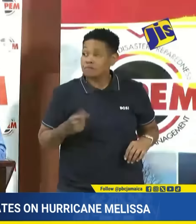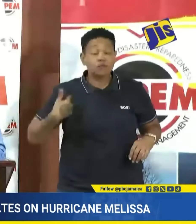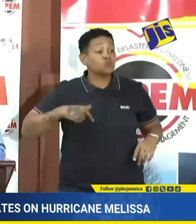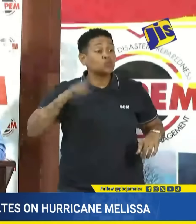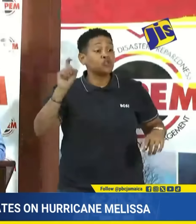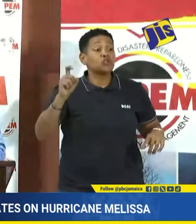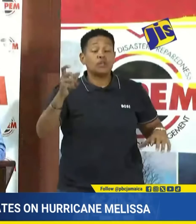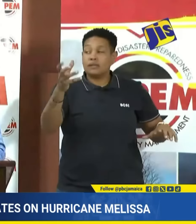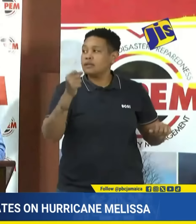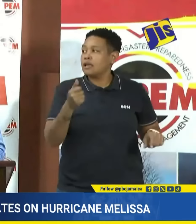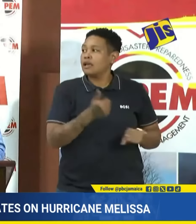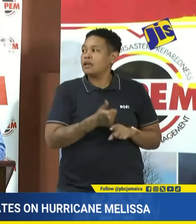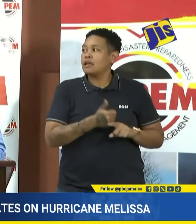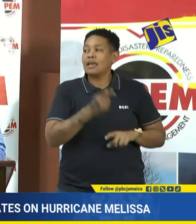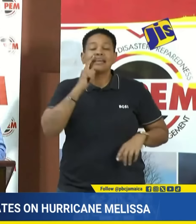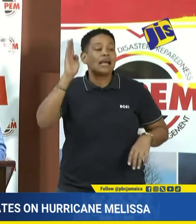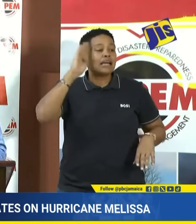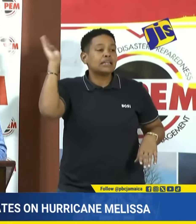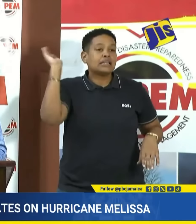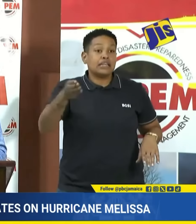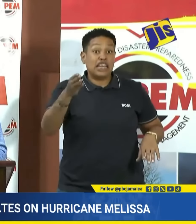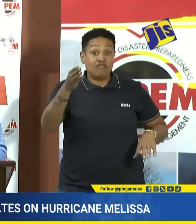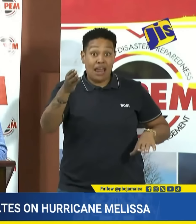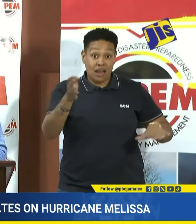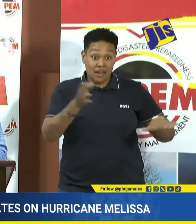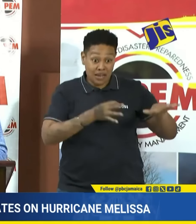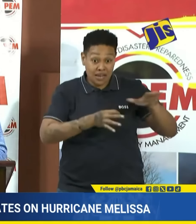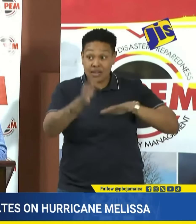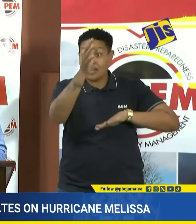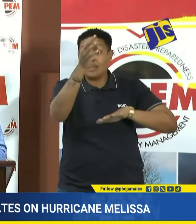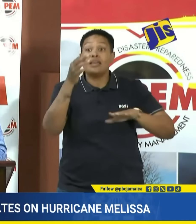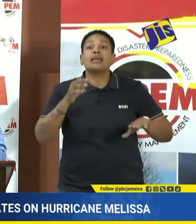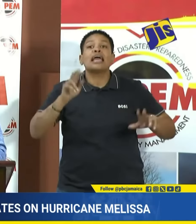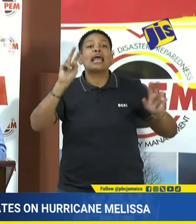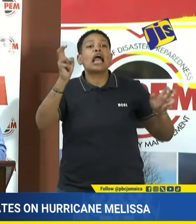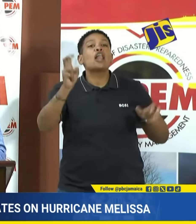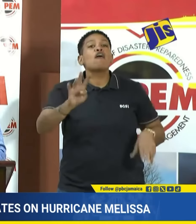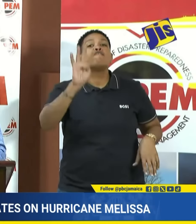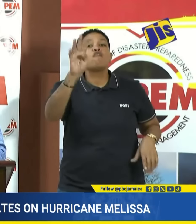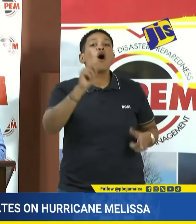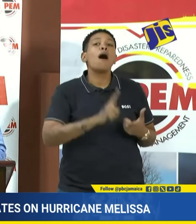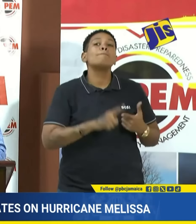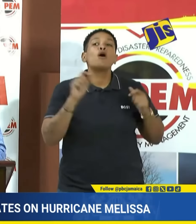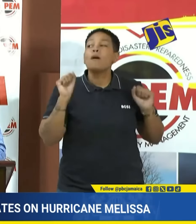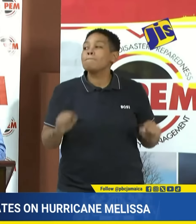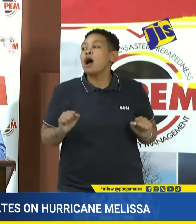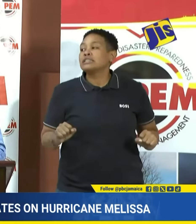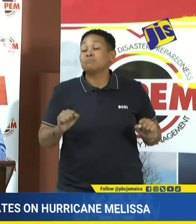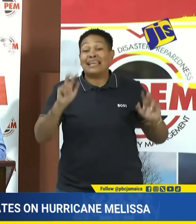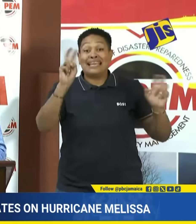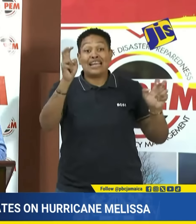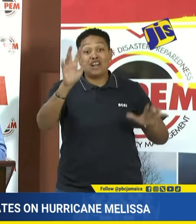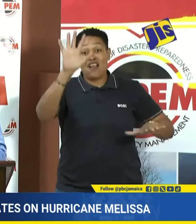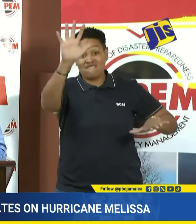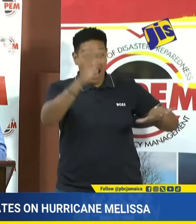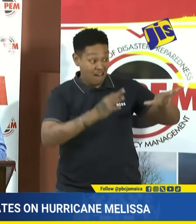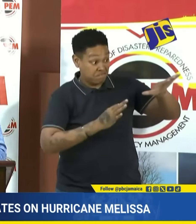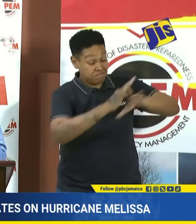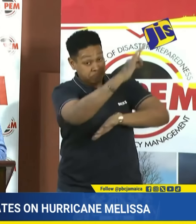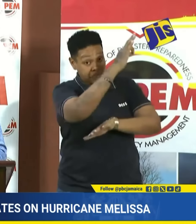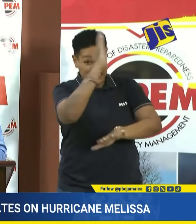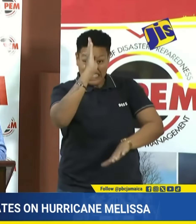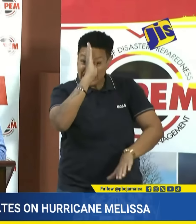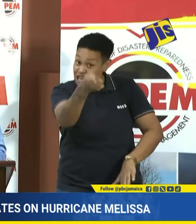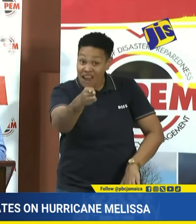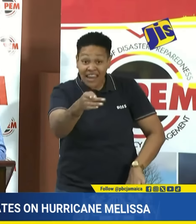due to get a direct hit, category 4 and possibly category 5. So